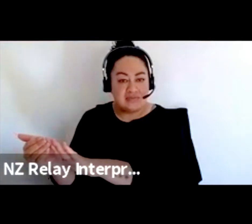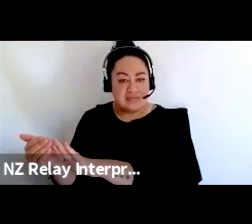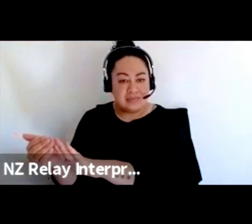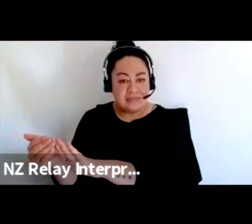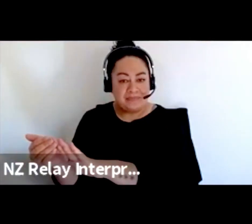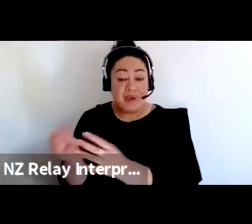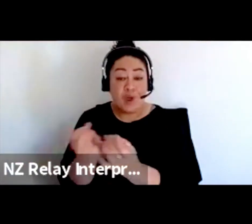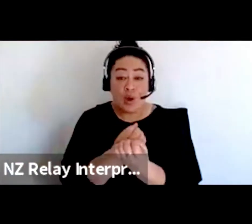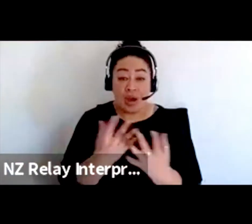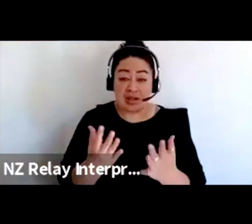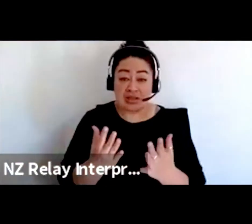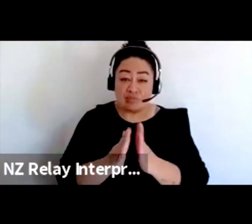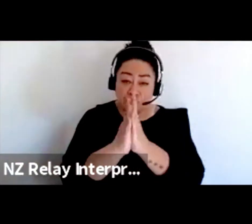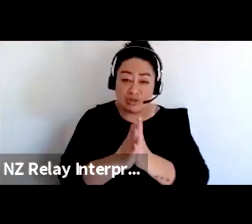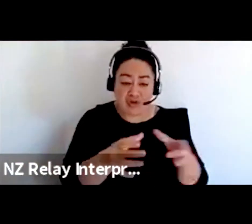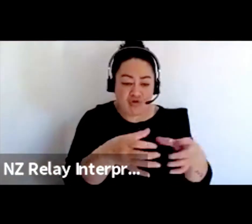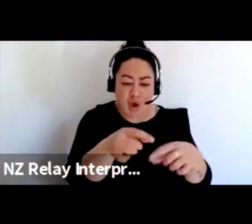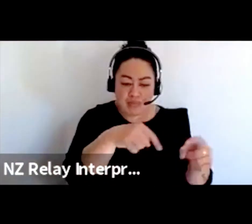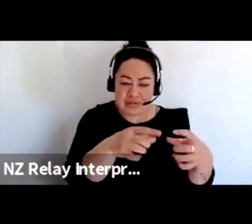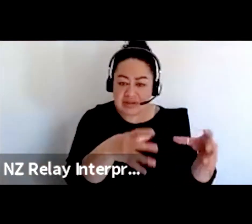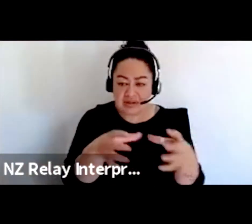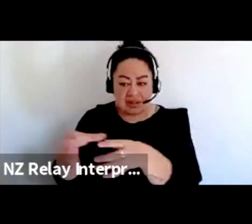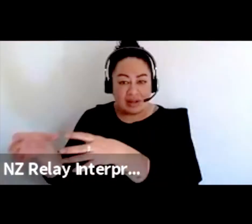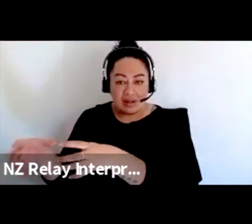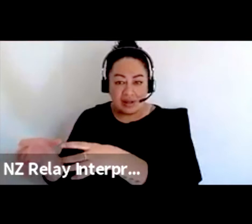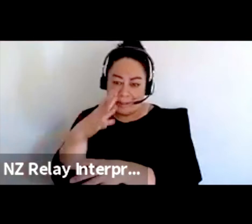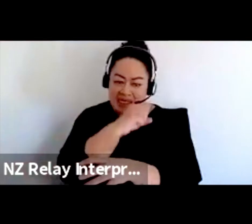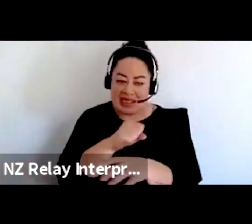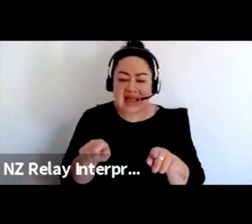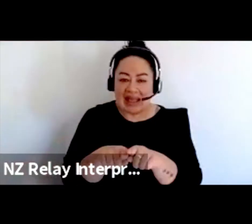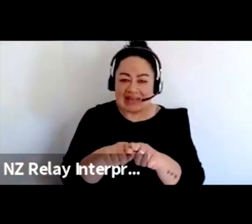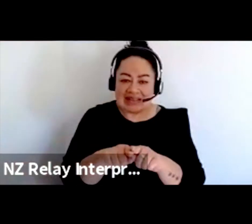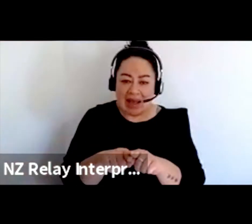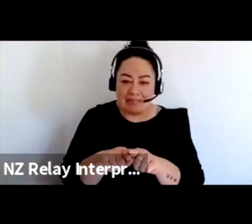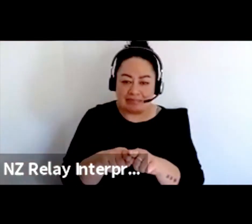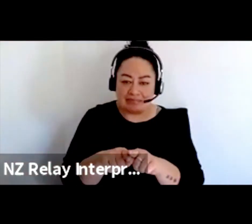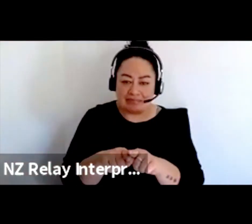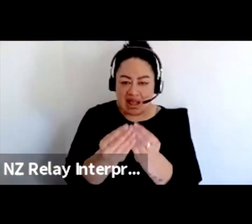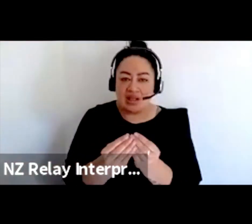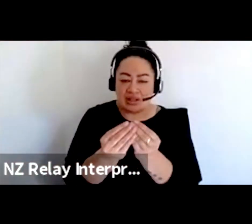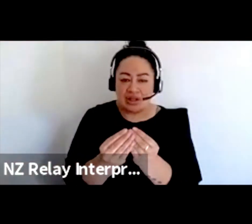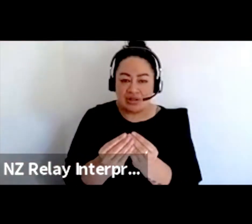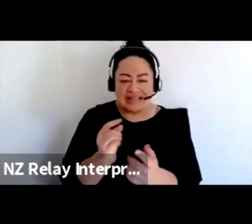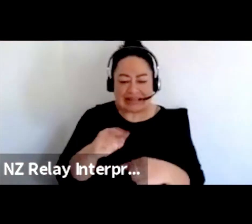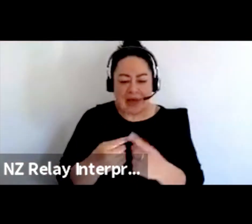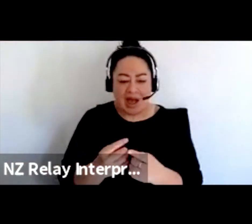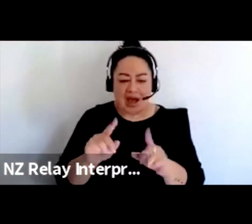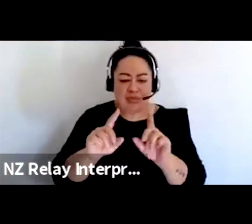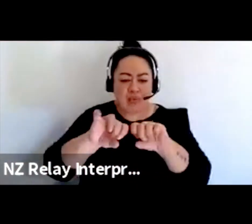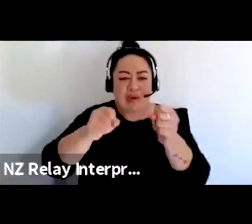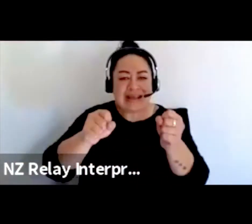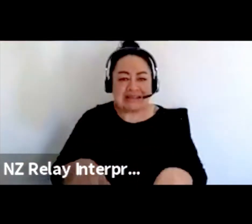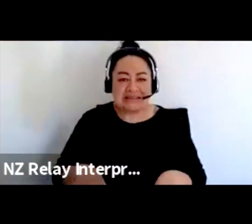believe in those exact same things. So it's breaking down those barriers to show them that actually we all have some